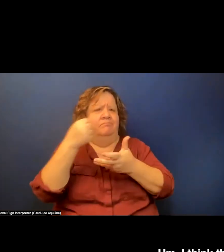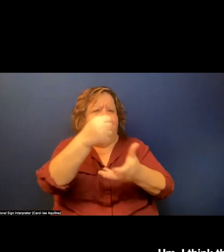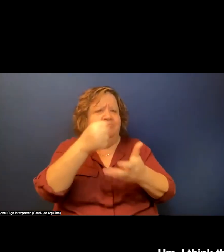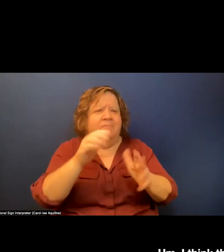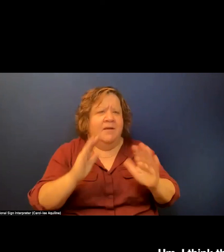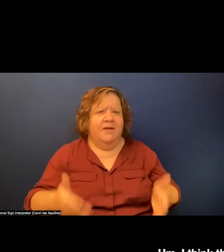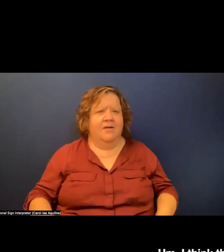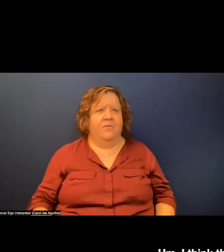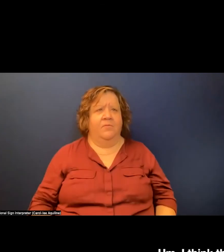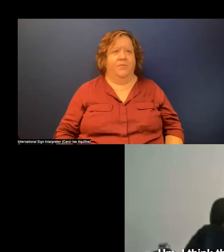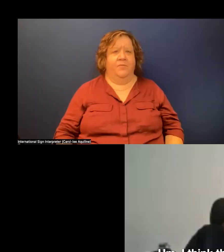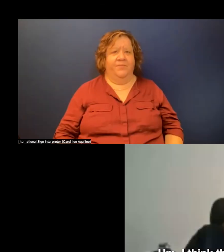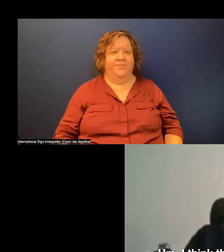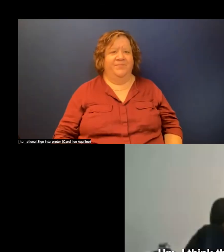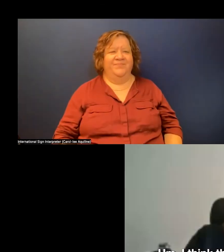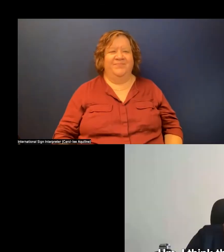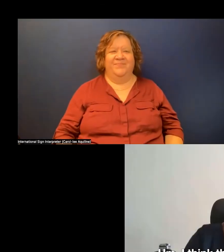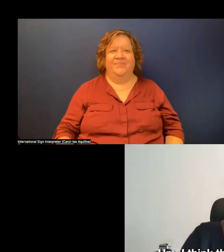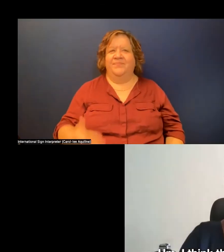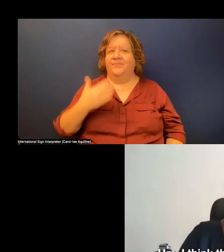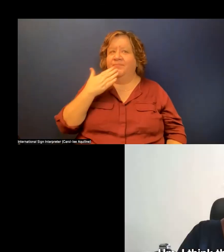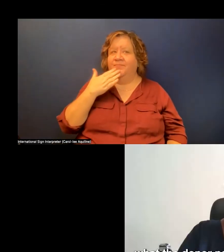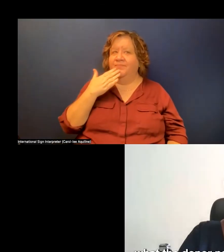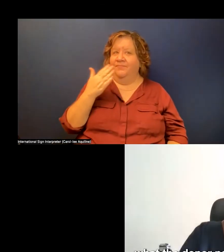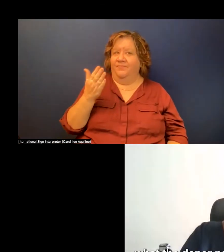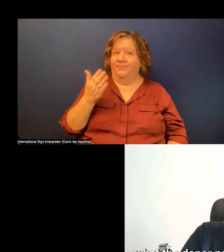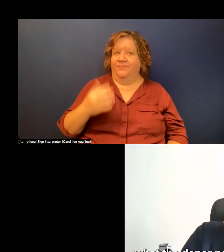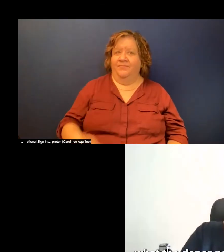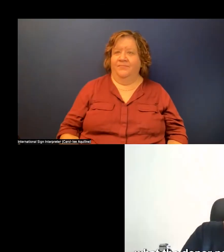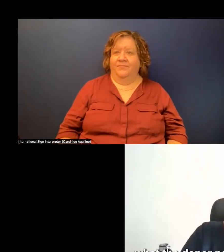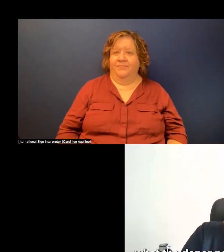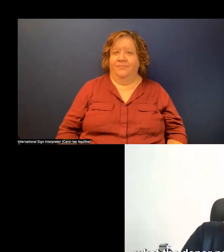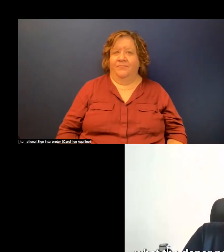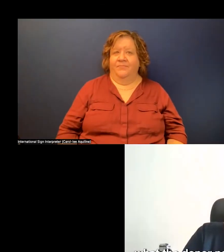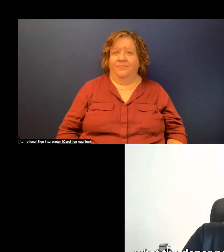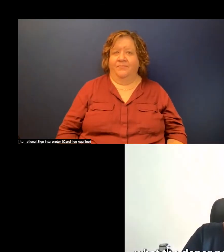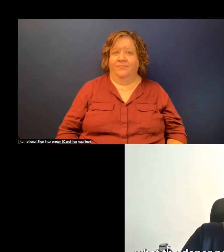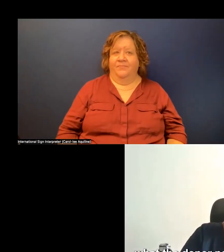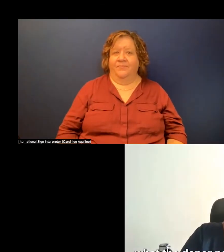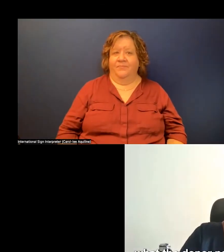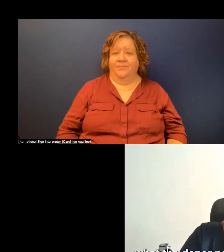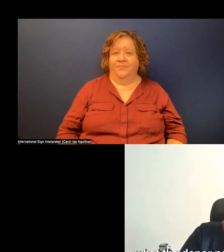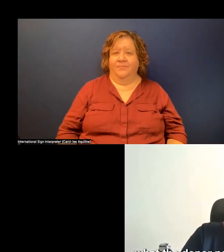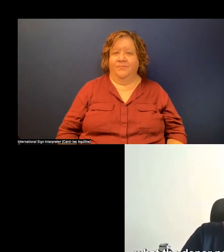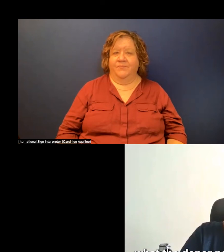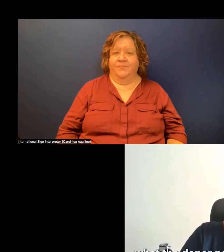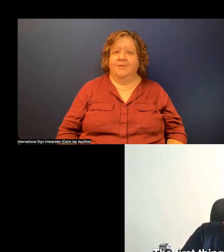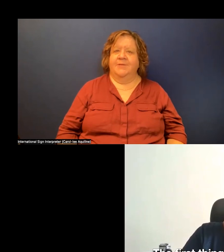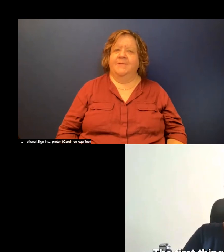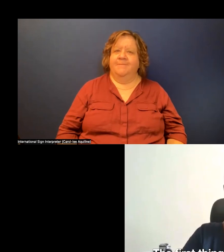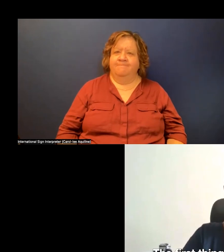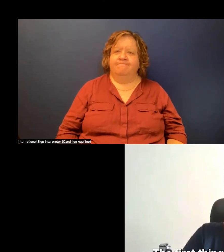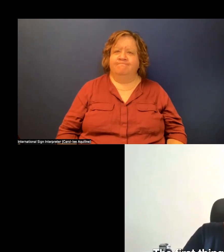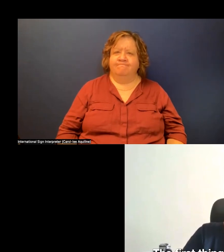Thank you. I think, and this is the case of UNABO, what do donors need to do